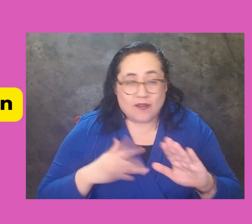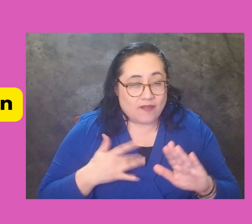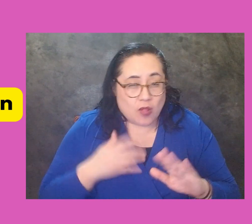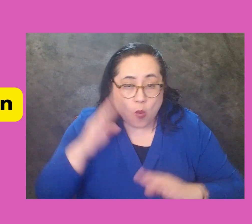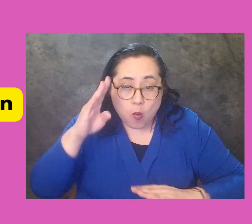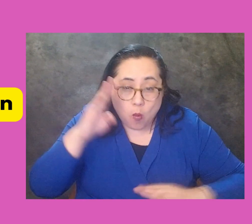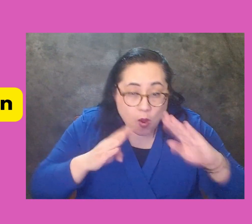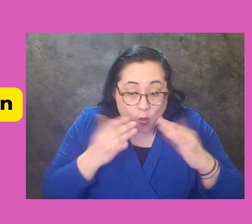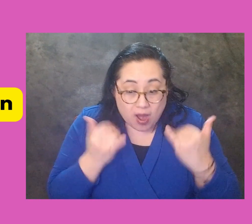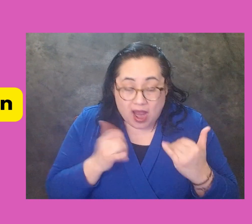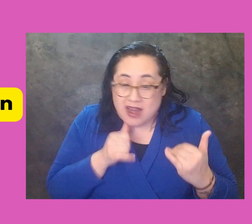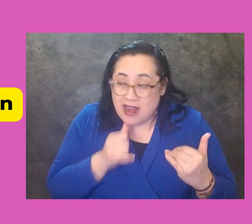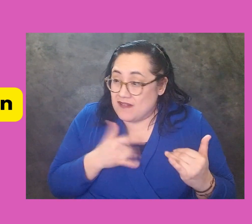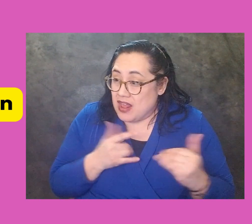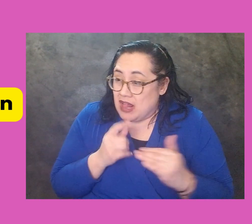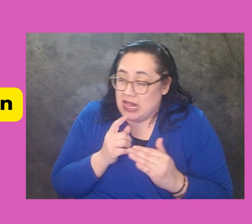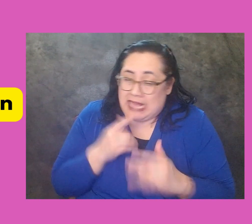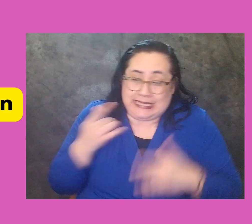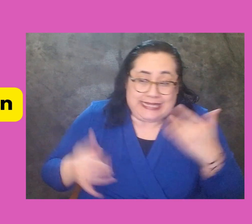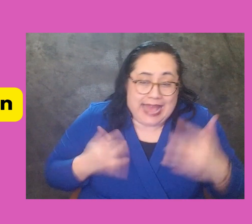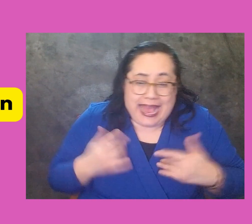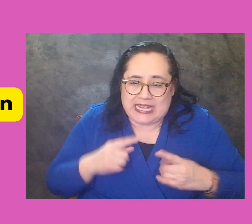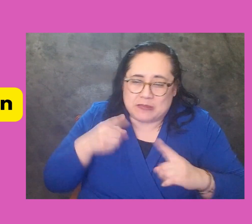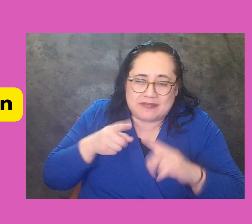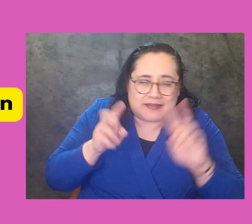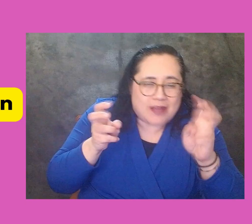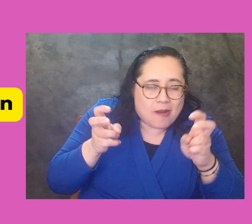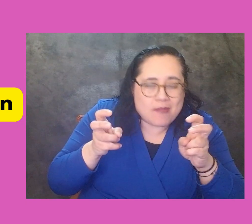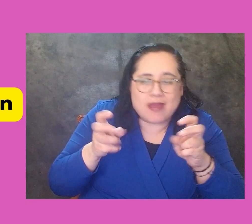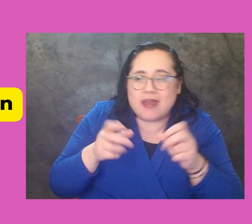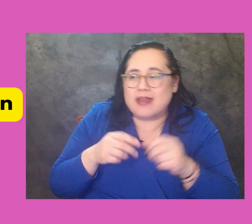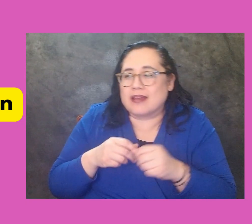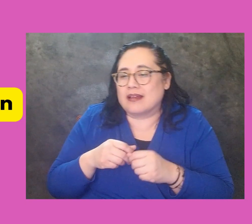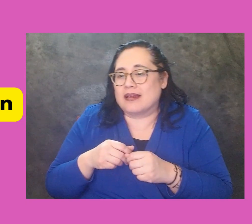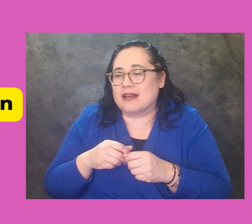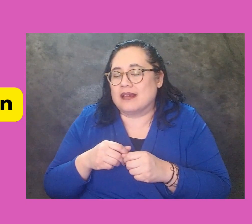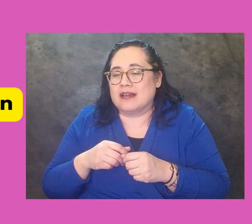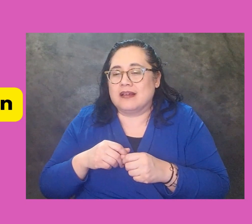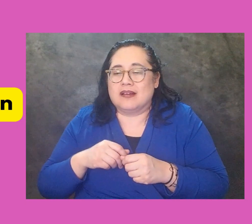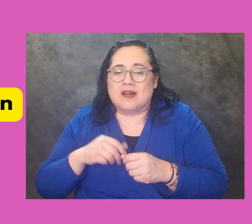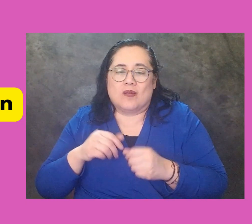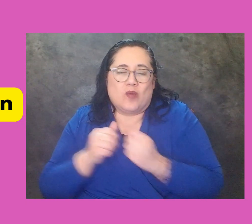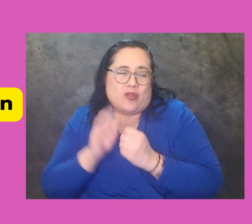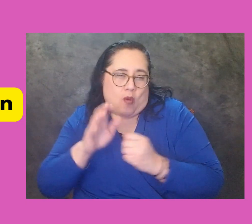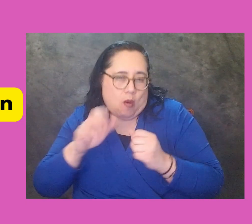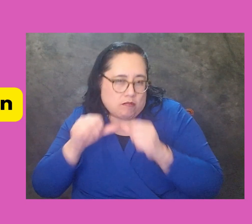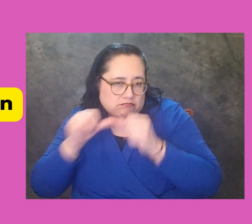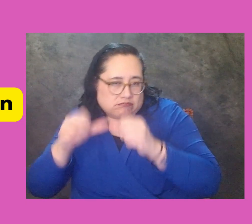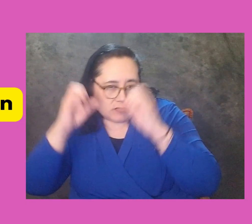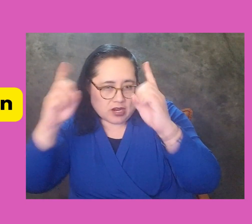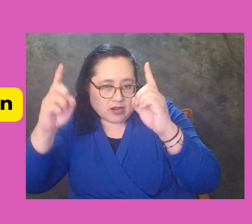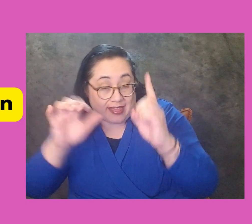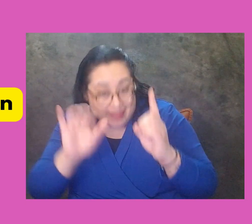you don't feel some kind of excitement for a specific topic or for continuing education,